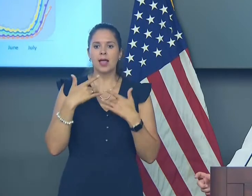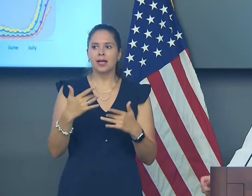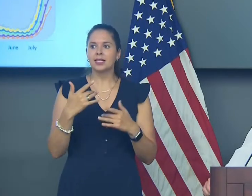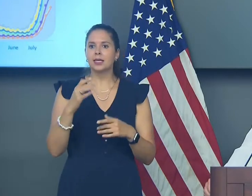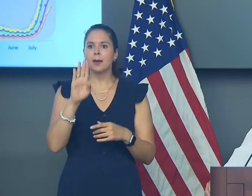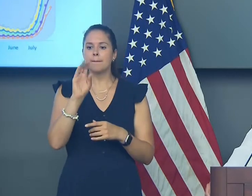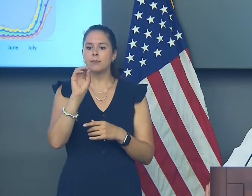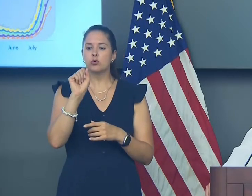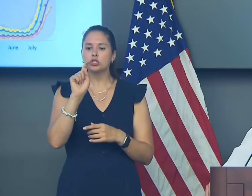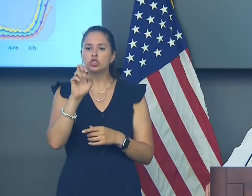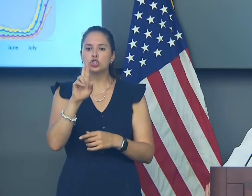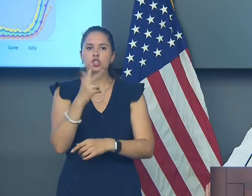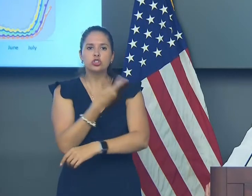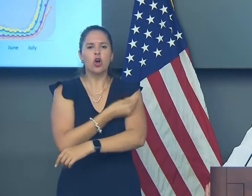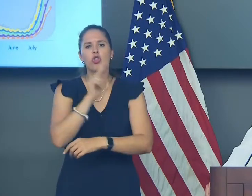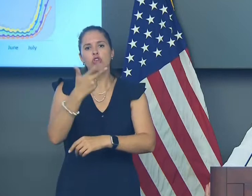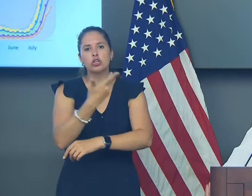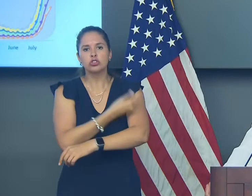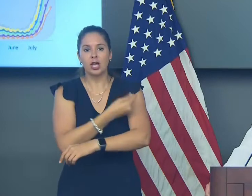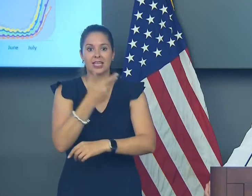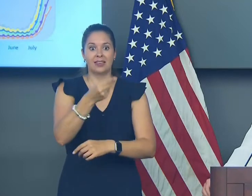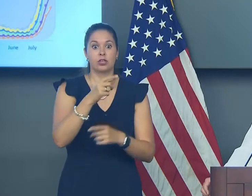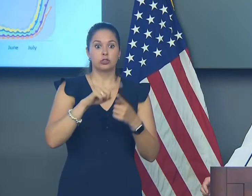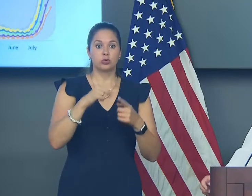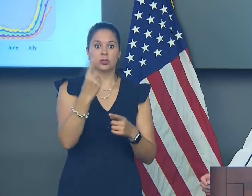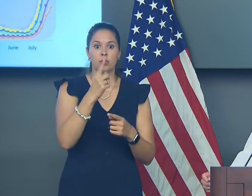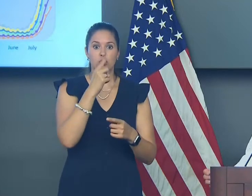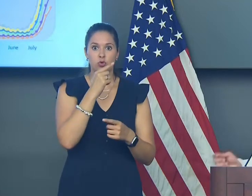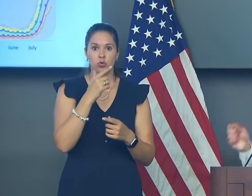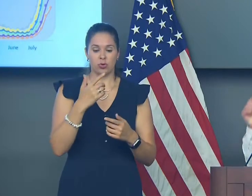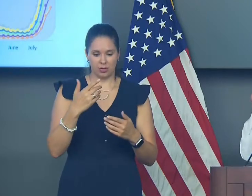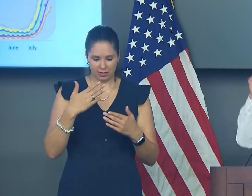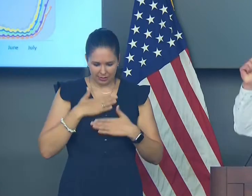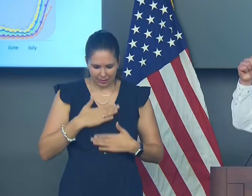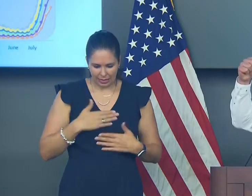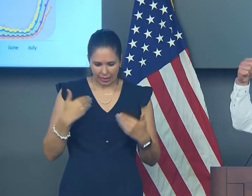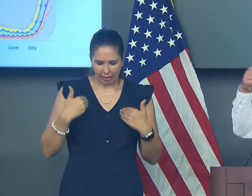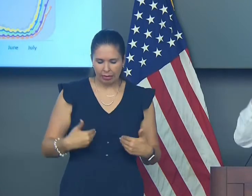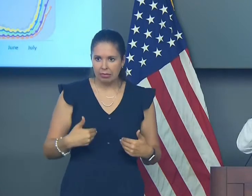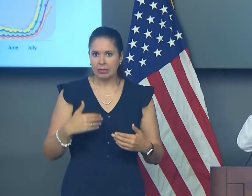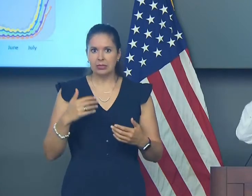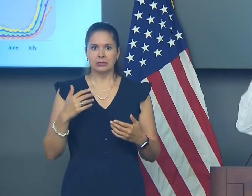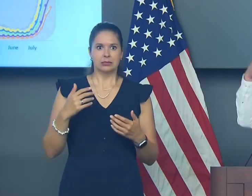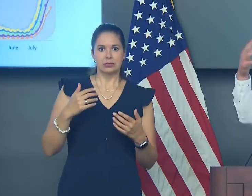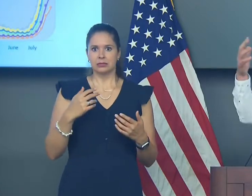a booster, if you will, would be given to someone who's immunocompromised as opposed to just someone